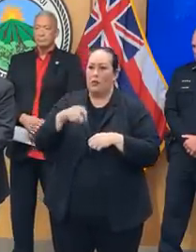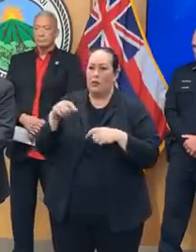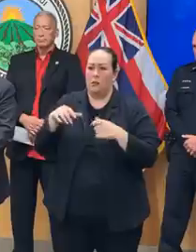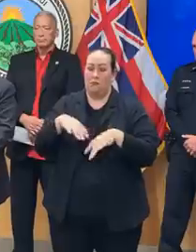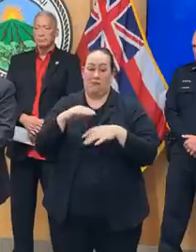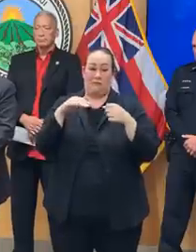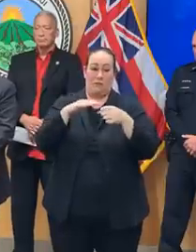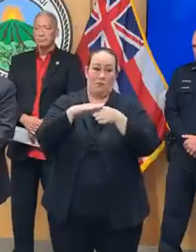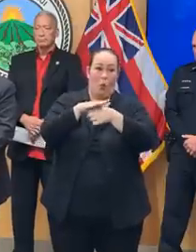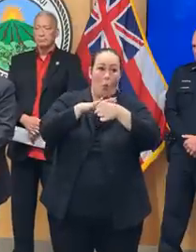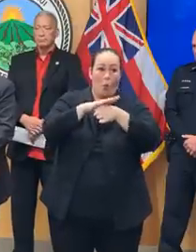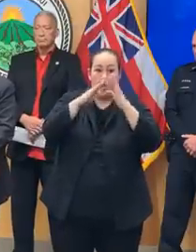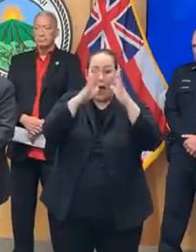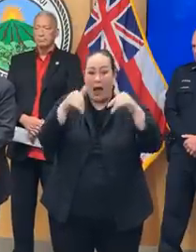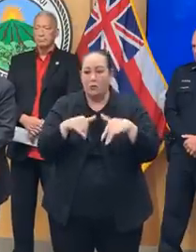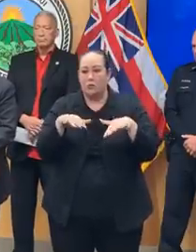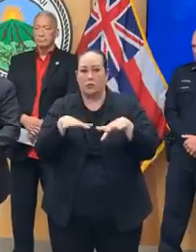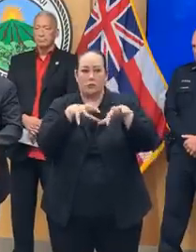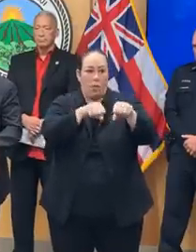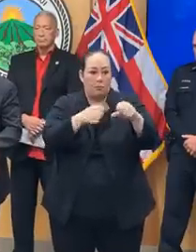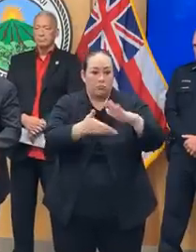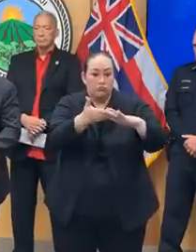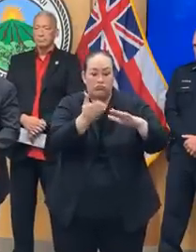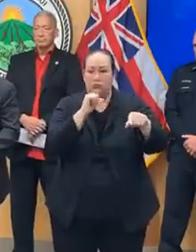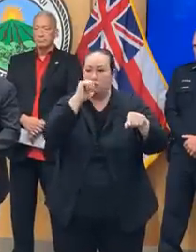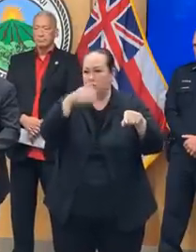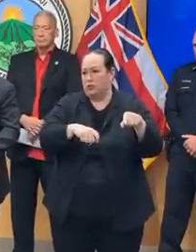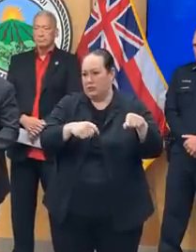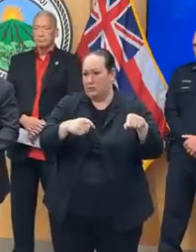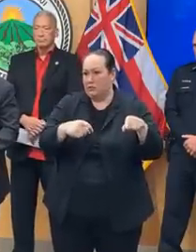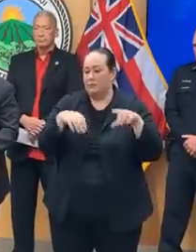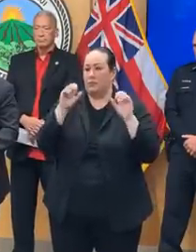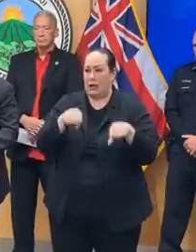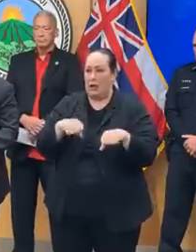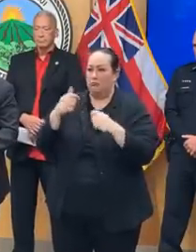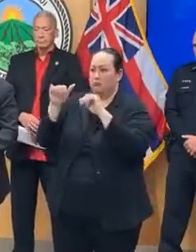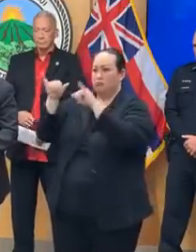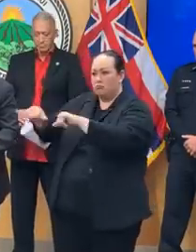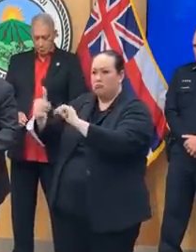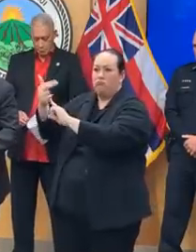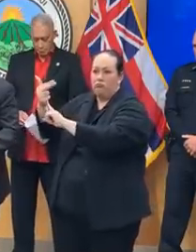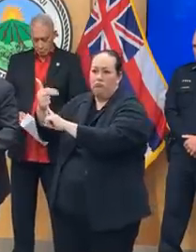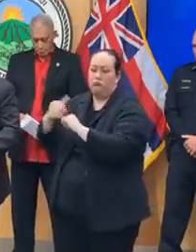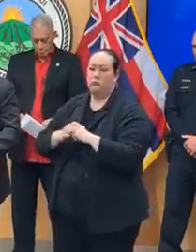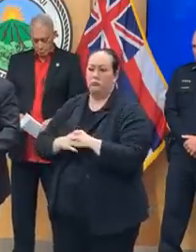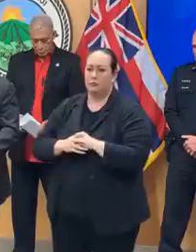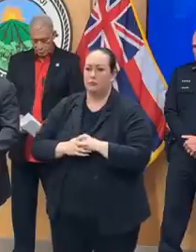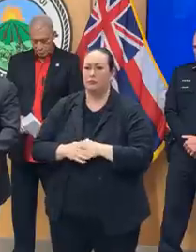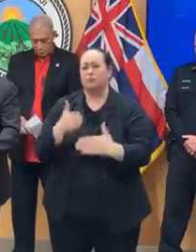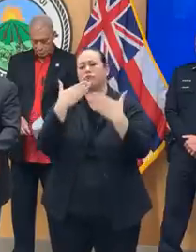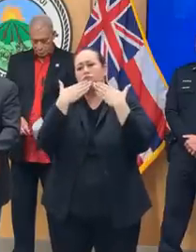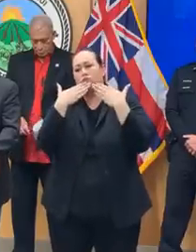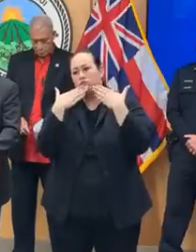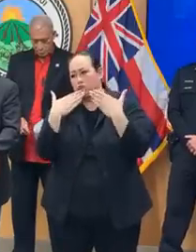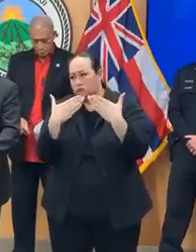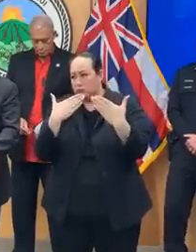from our local people as we rebuild. So again, mahalo for your understanding, mahalo